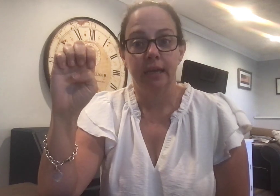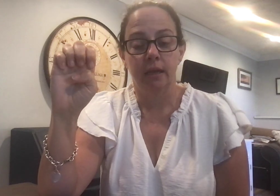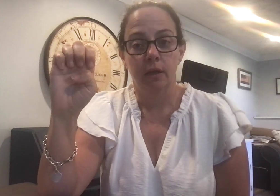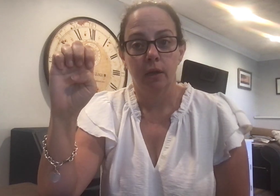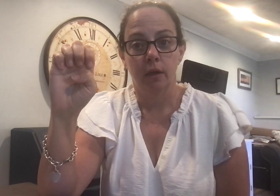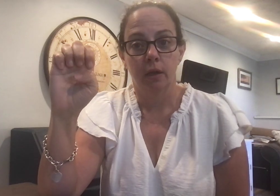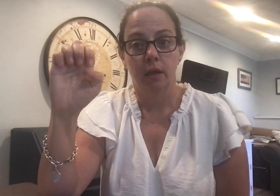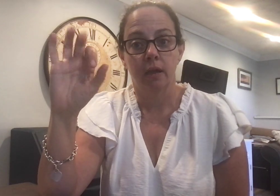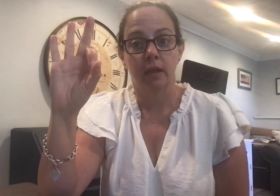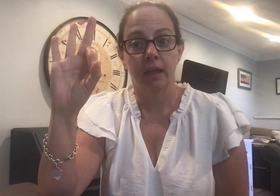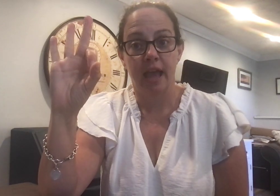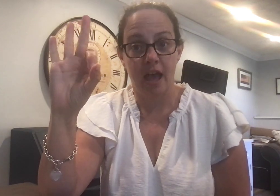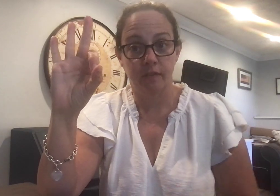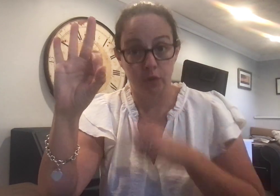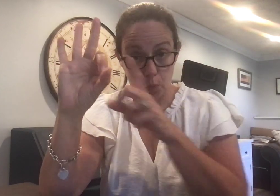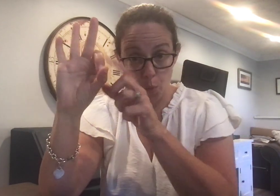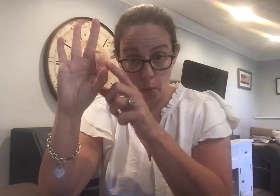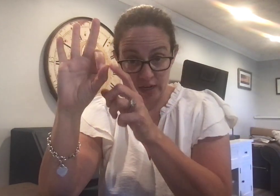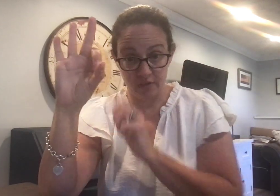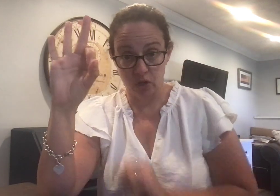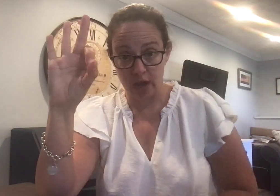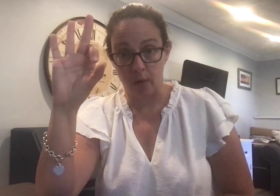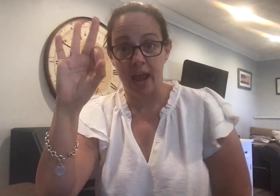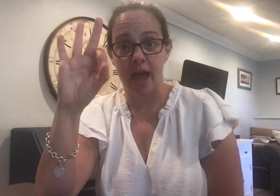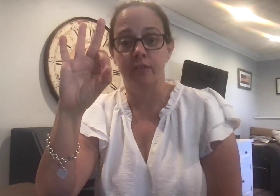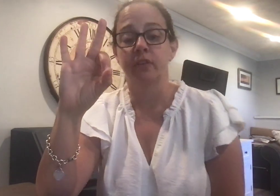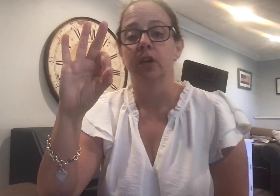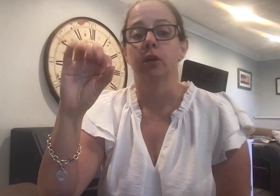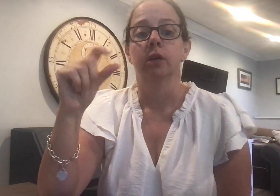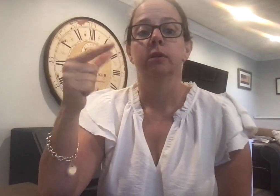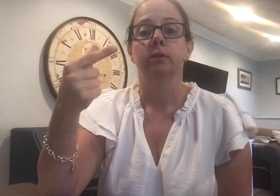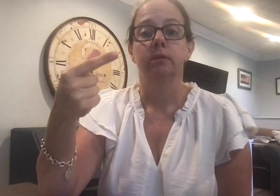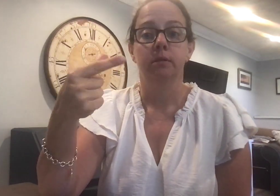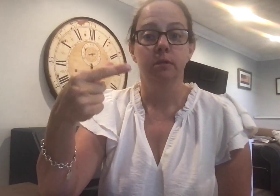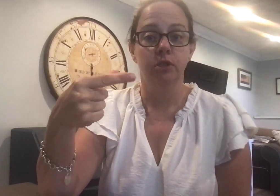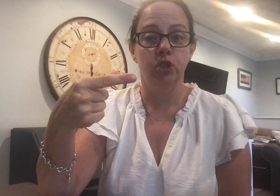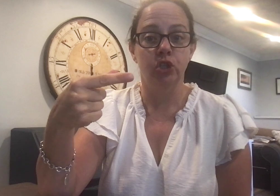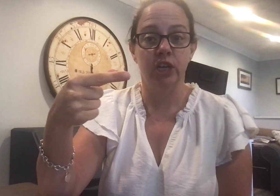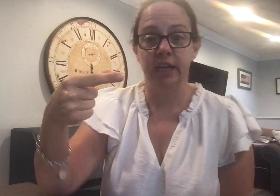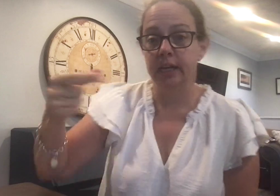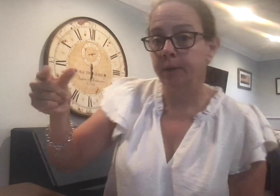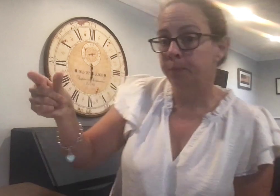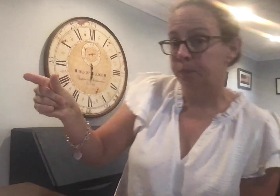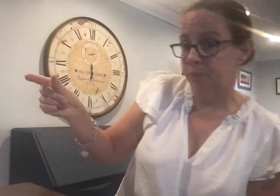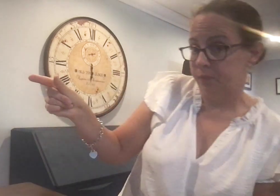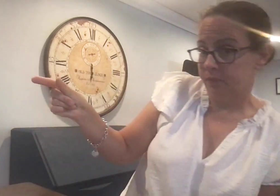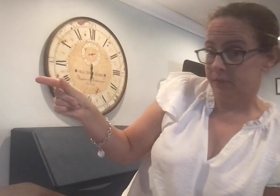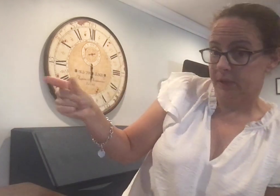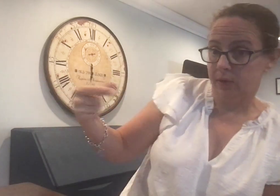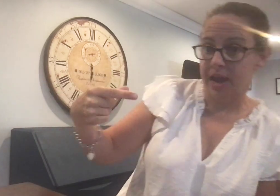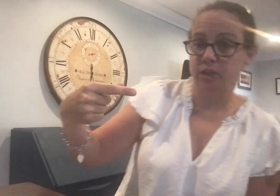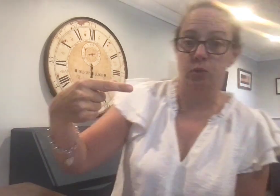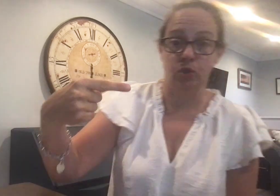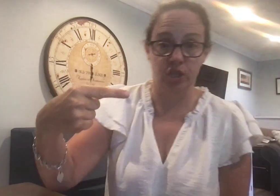E, F, so pointy finger down, F, G, okay, so